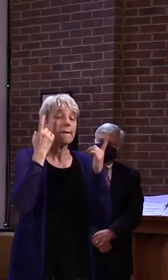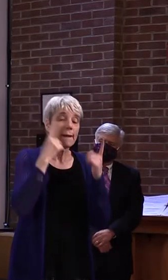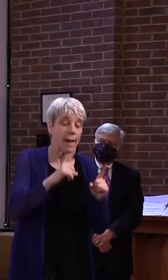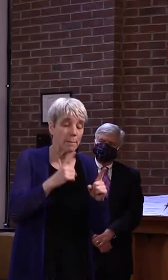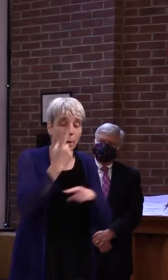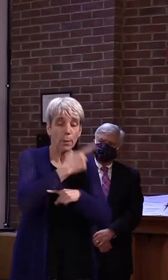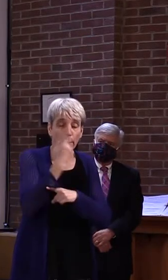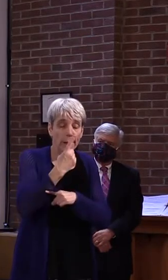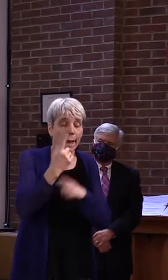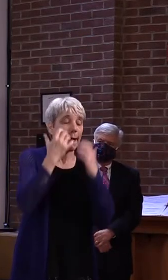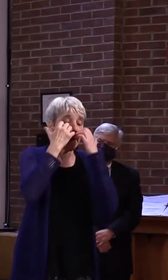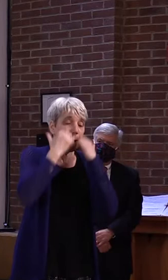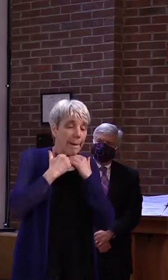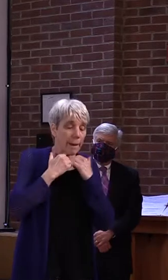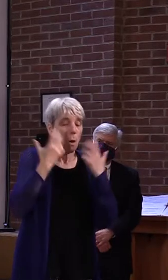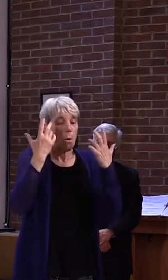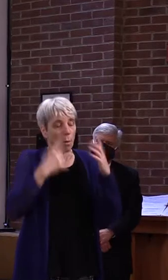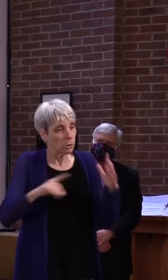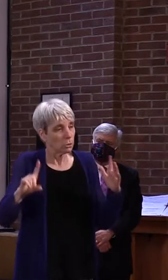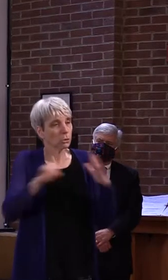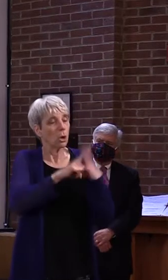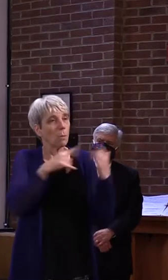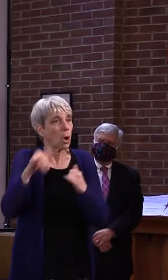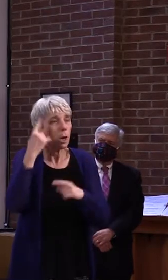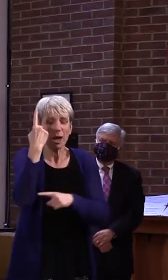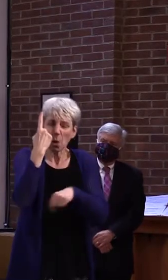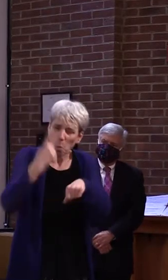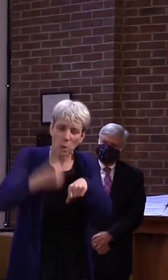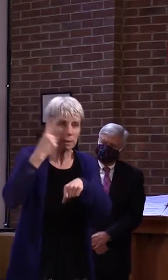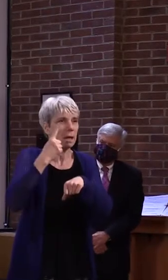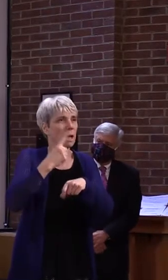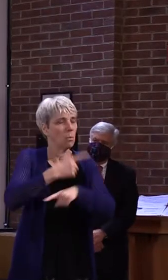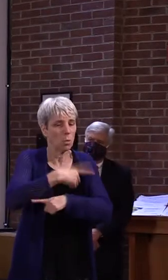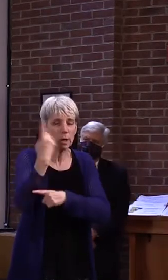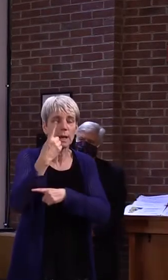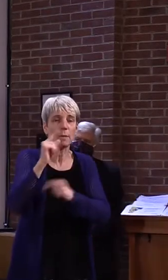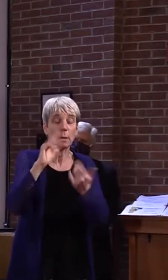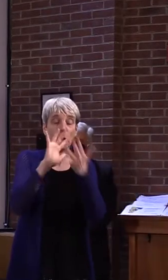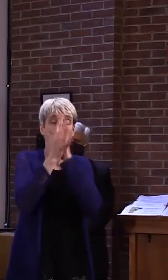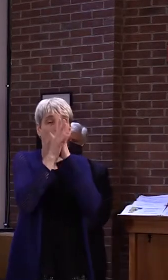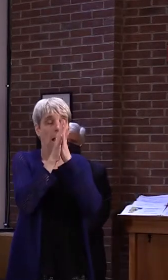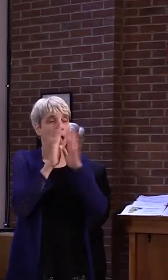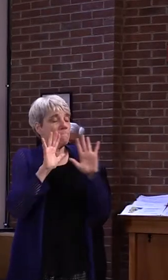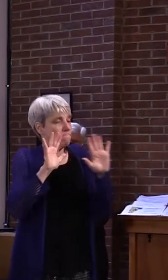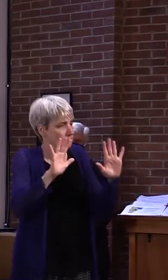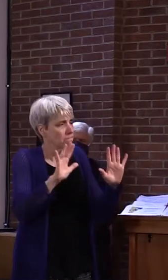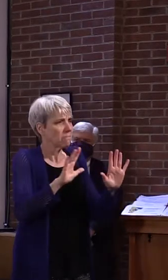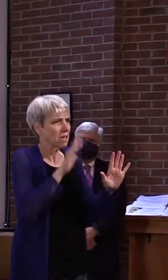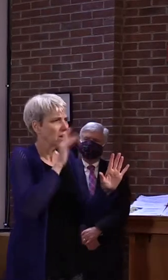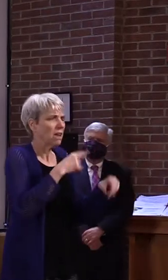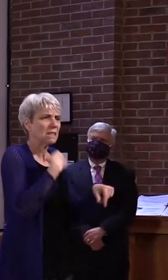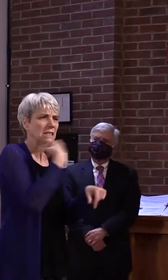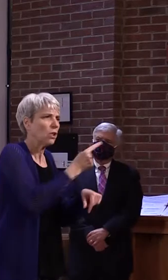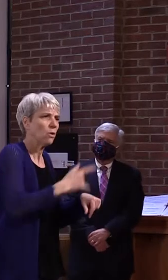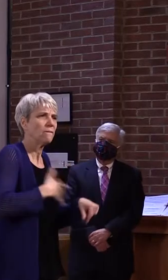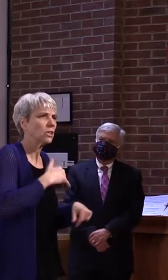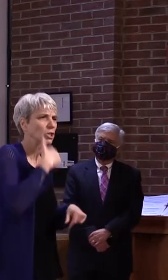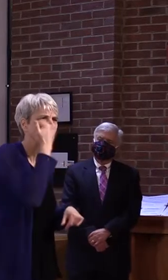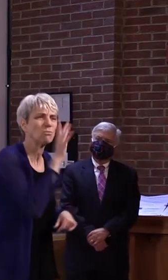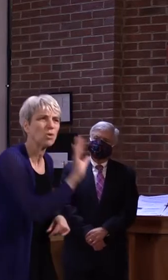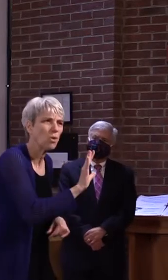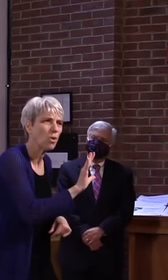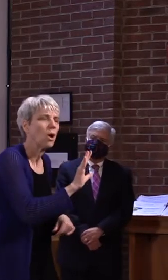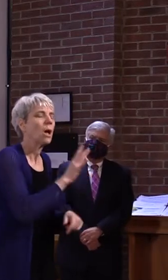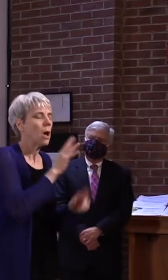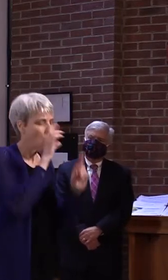one day or attended a party where people were not taking precautions, then all I can ask is that you learn from that and make